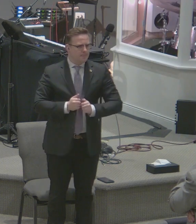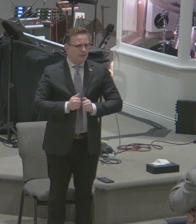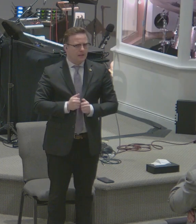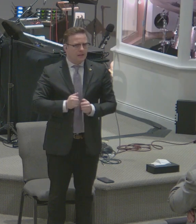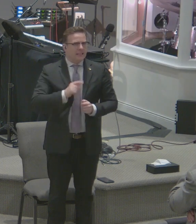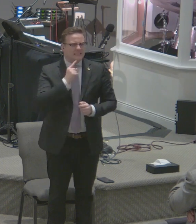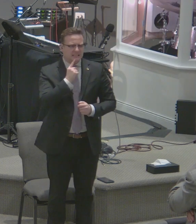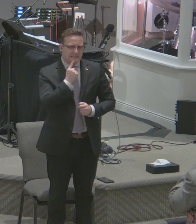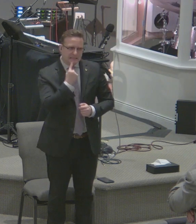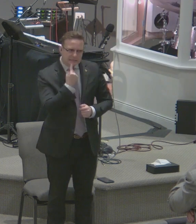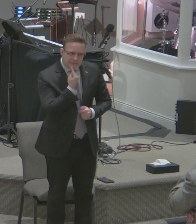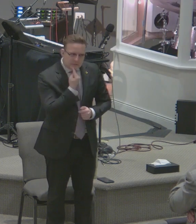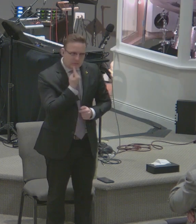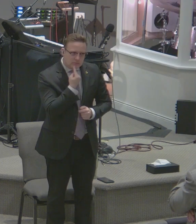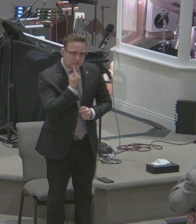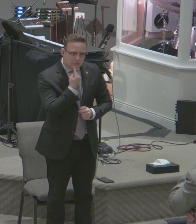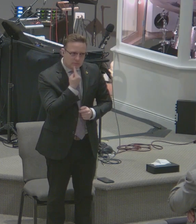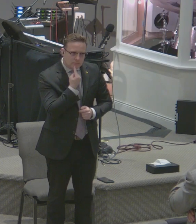the seriousness,